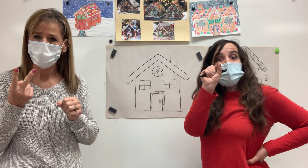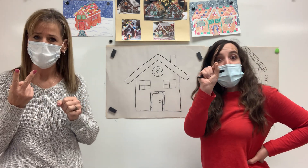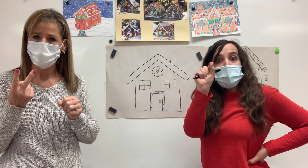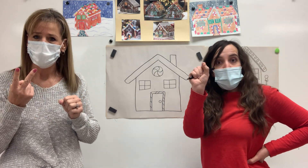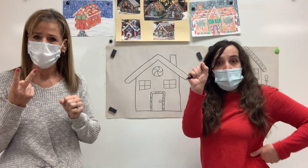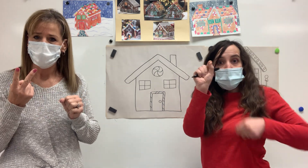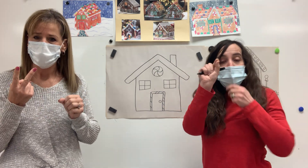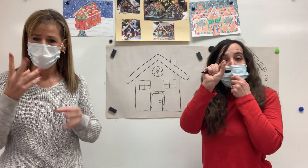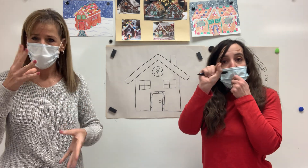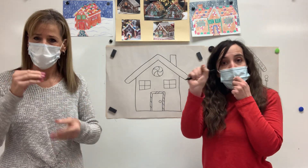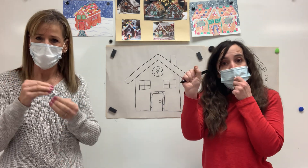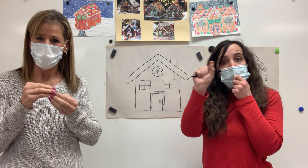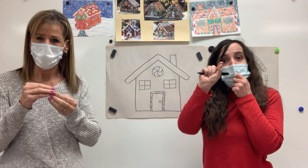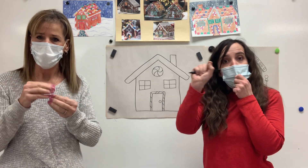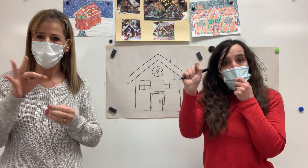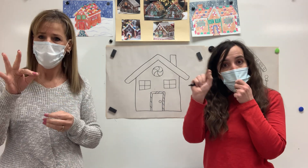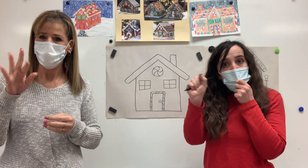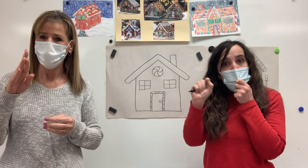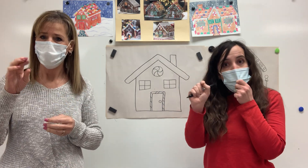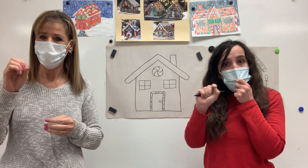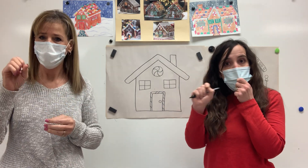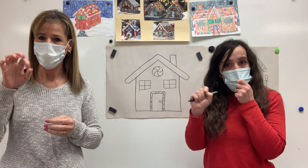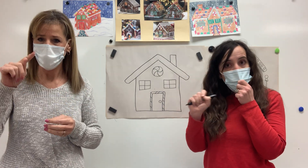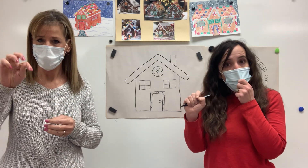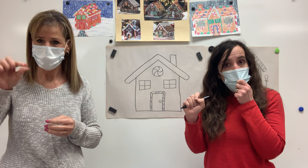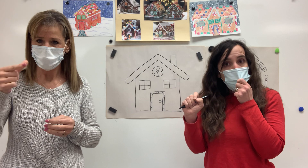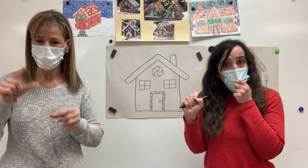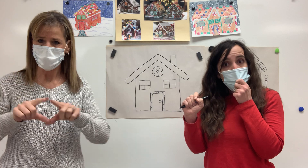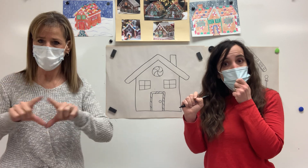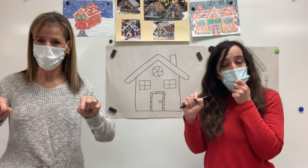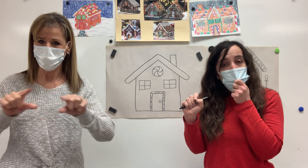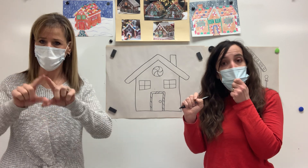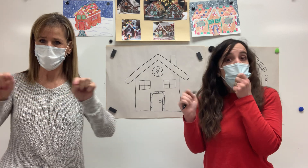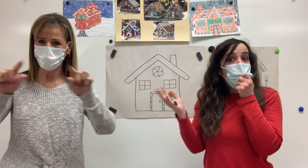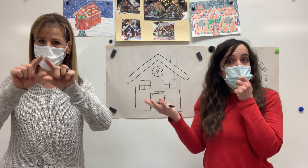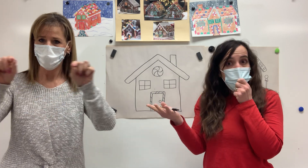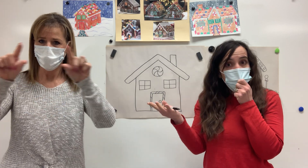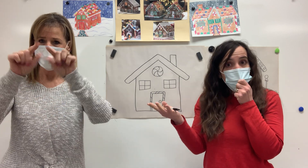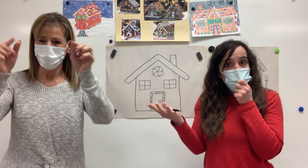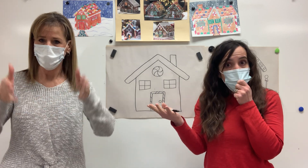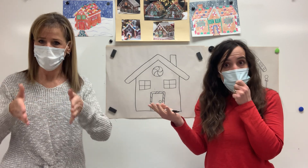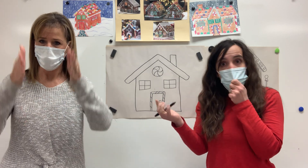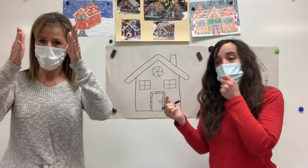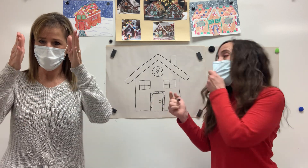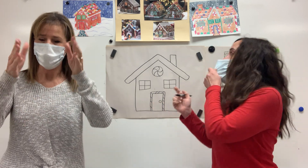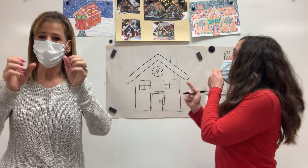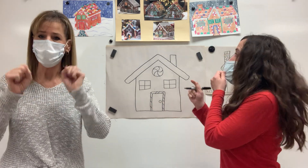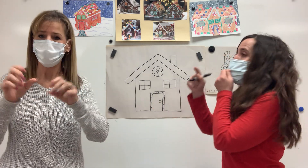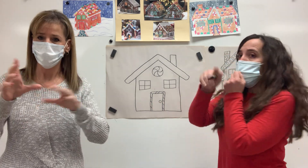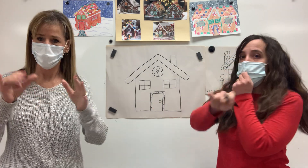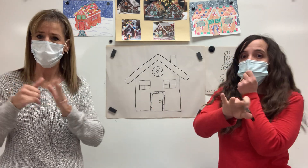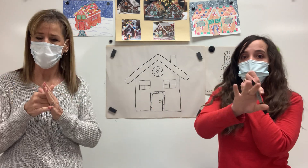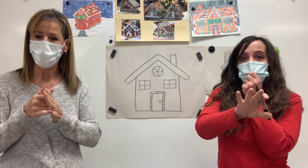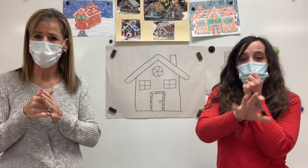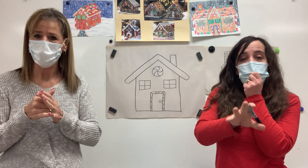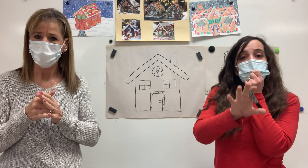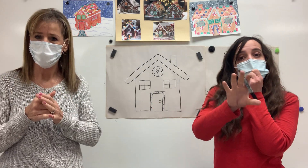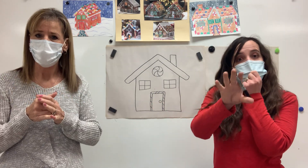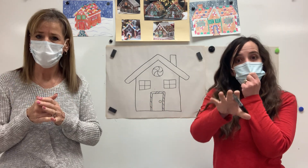they add frosting in a brick pattern to make it look like a brick chimney. You could definitely do that. If you want to do that, draw